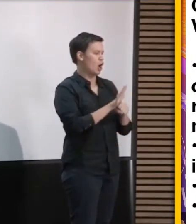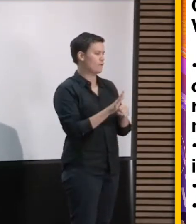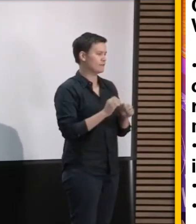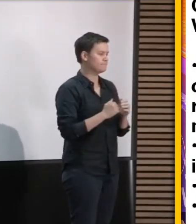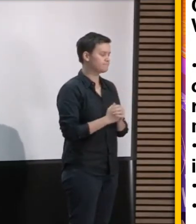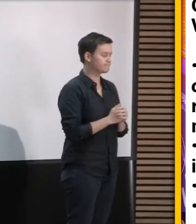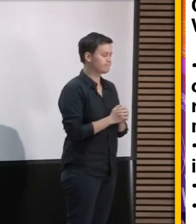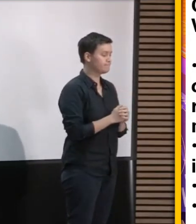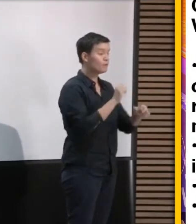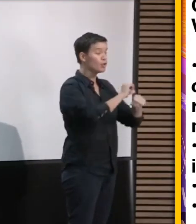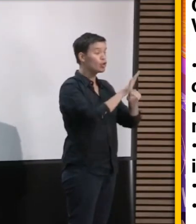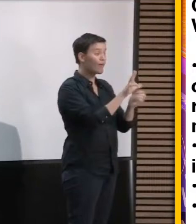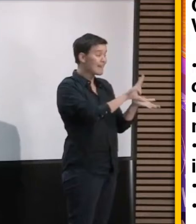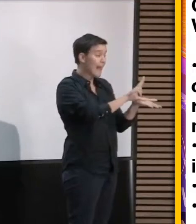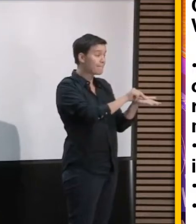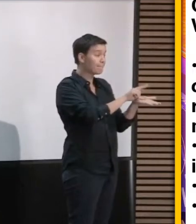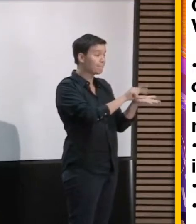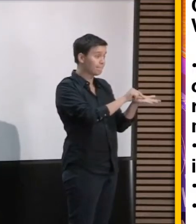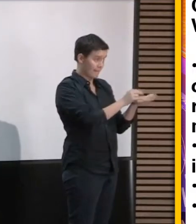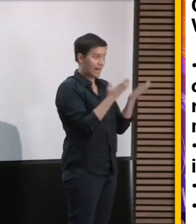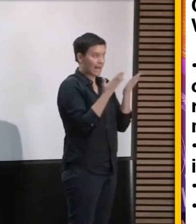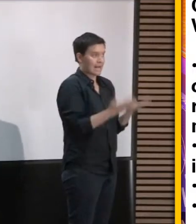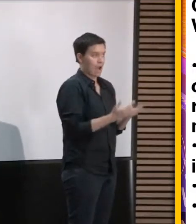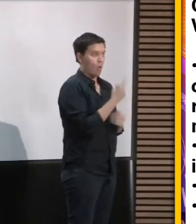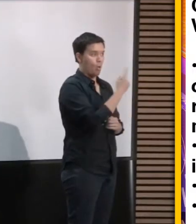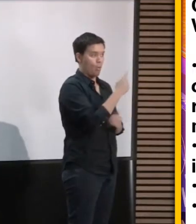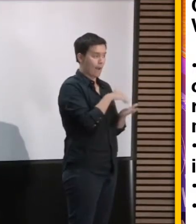Tracer app registered users is now